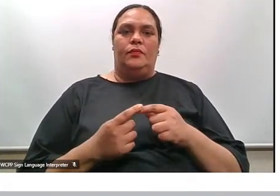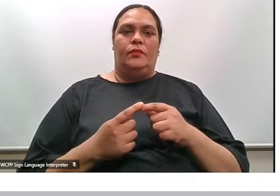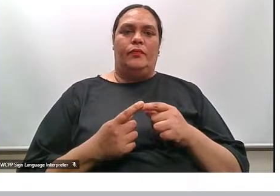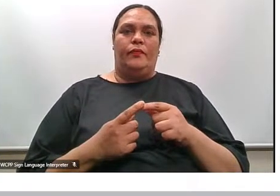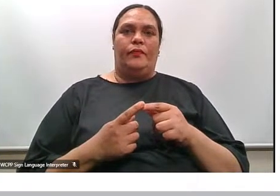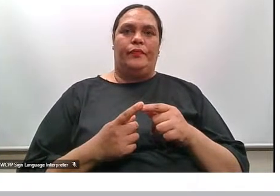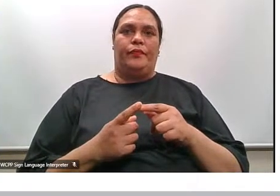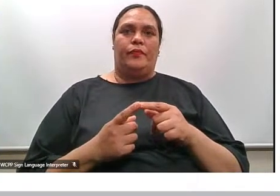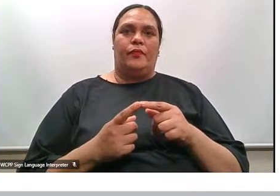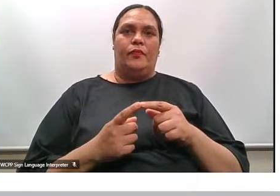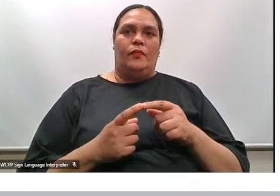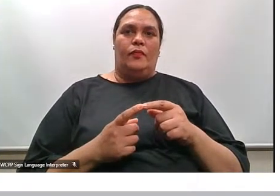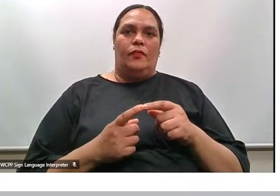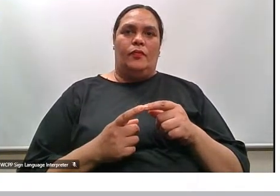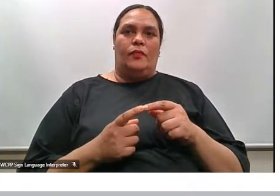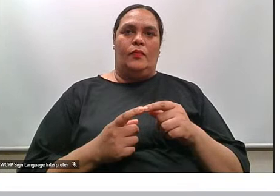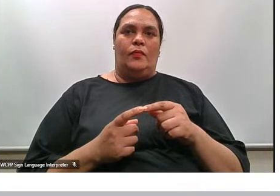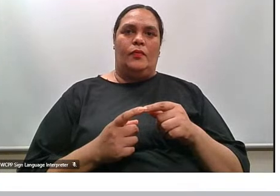Honorable Ngondo.